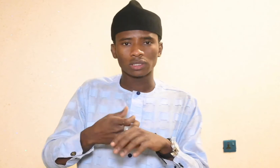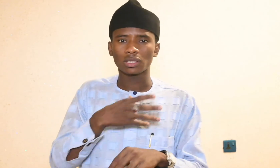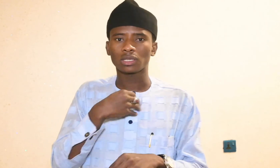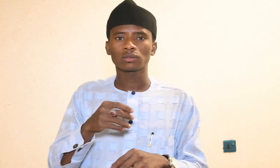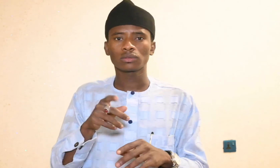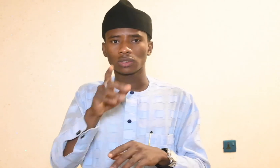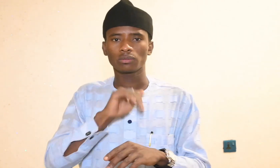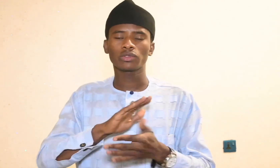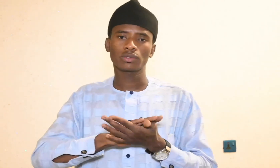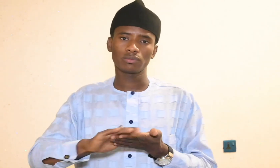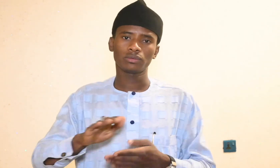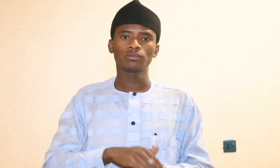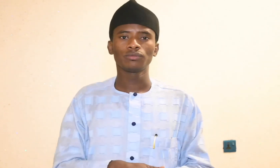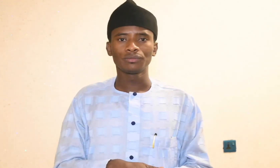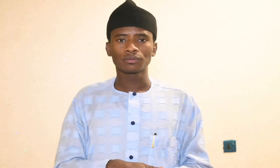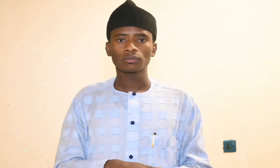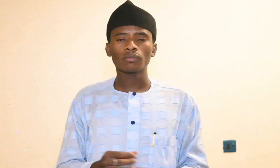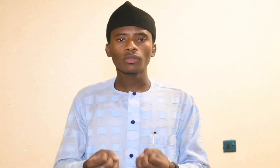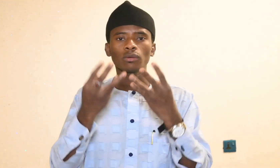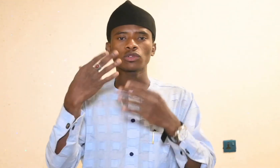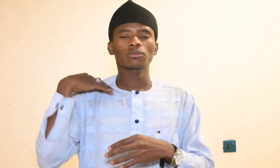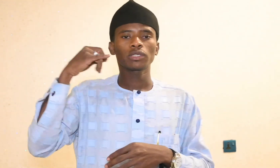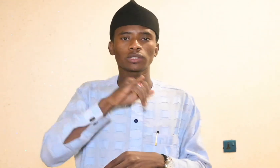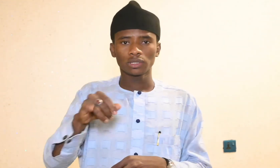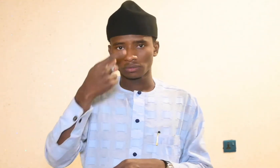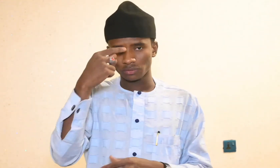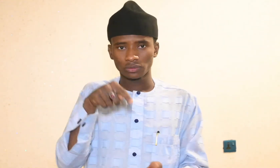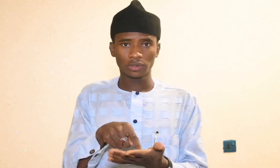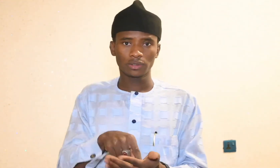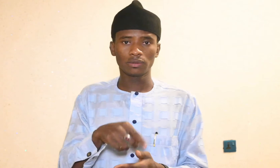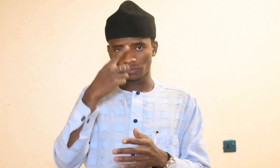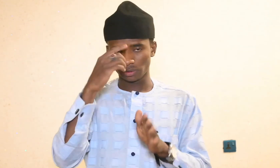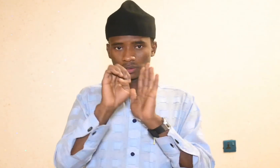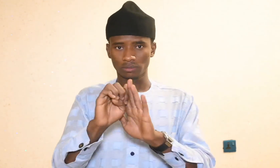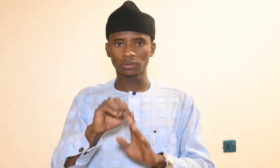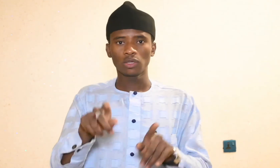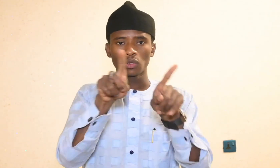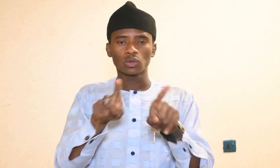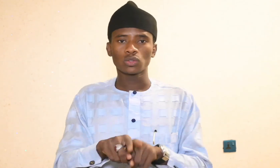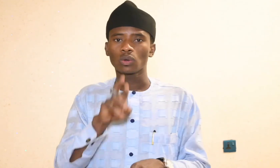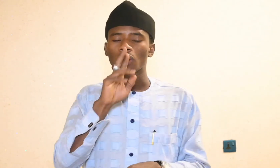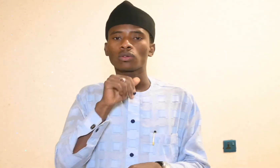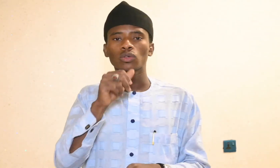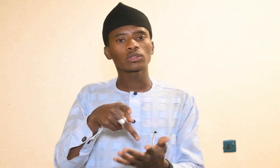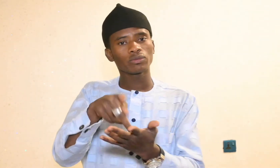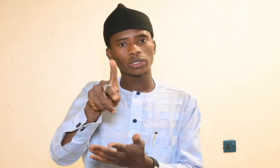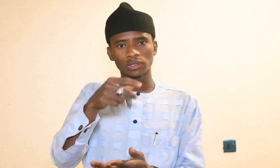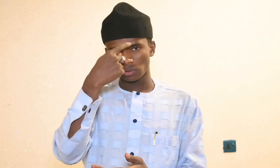happen. Most volunteer positions also are not paid. Some organizations like the Voluntary